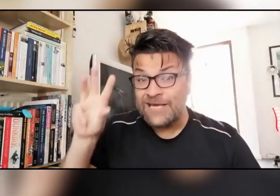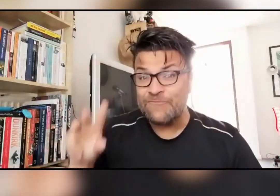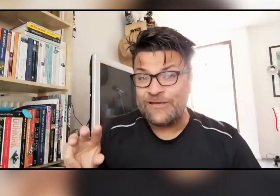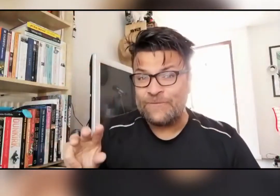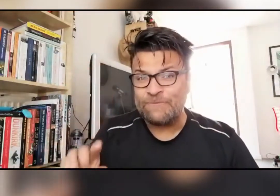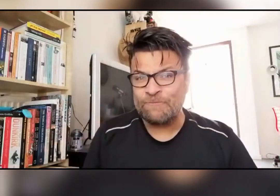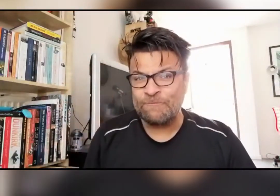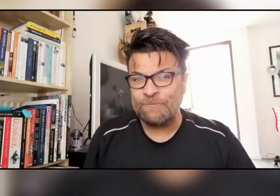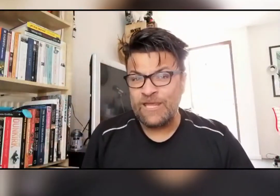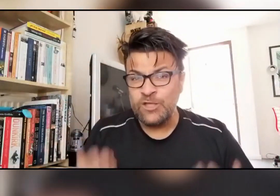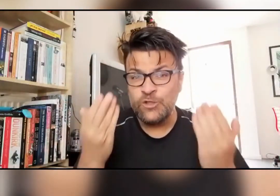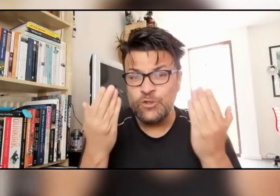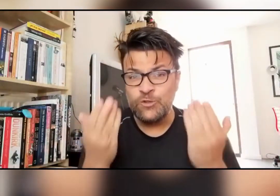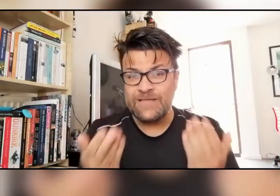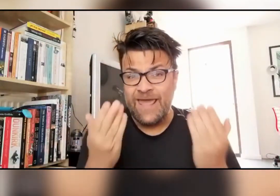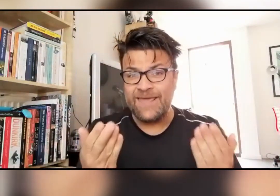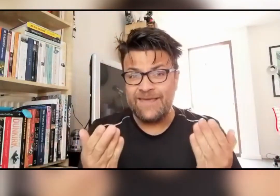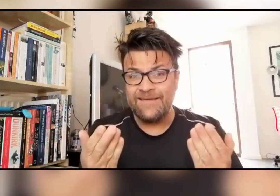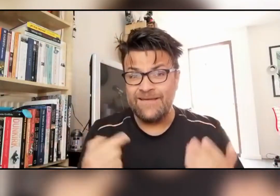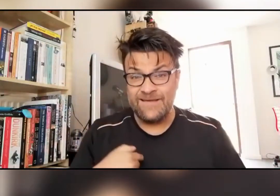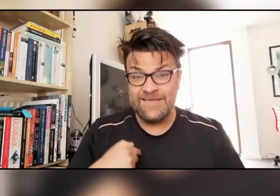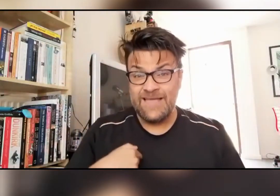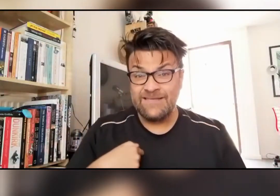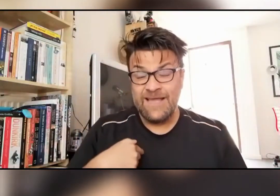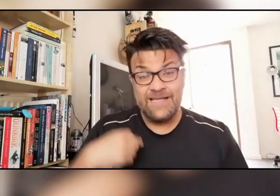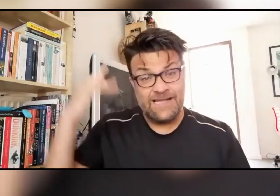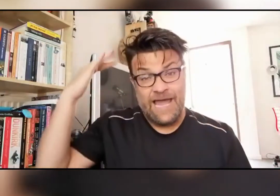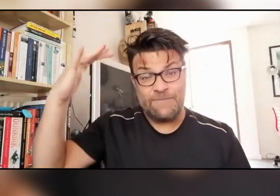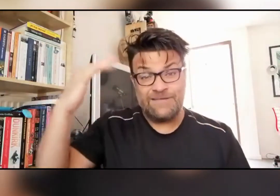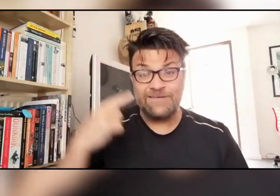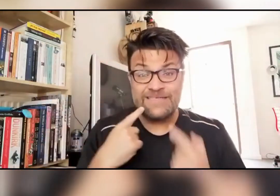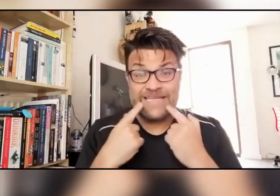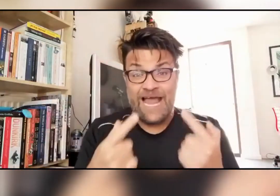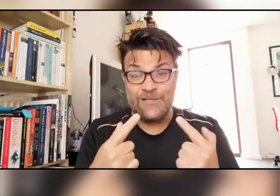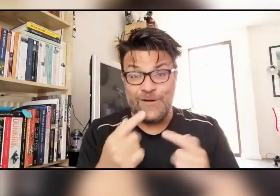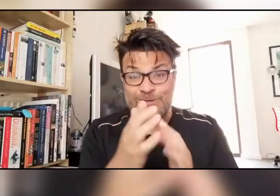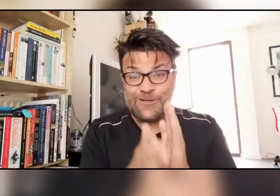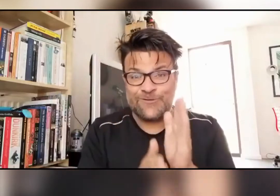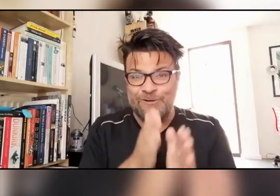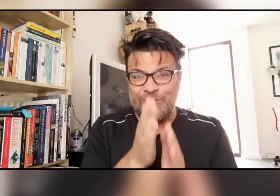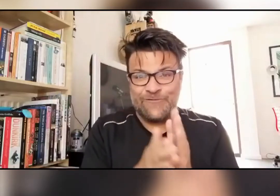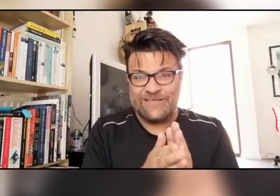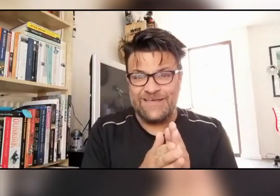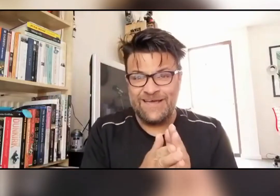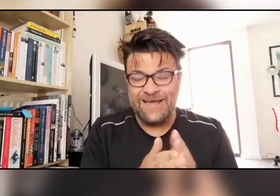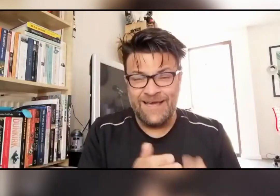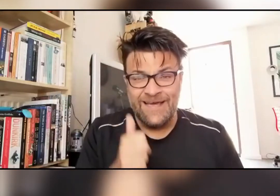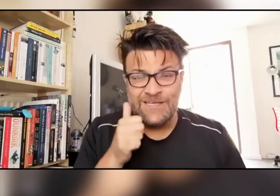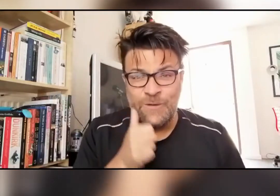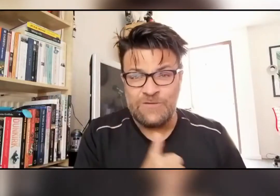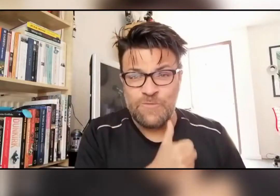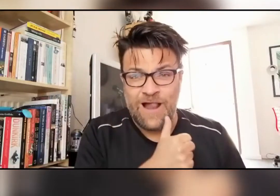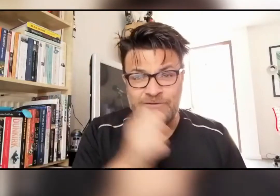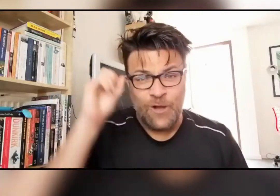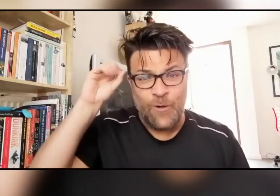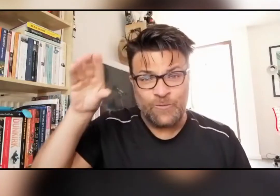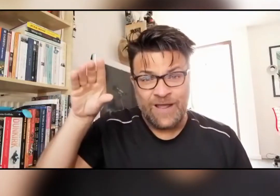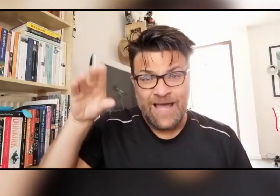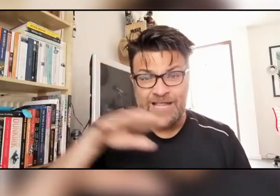Curry. Today, Simon's gonna tell you a story. It's quite well known and